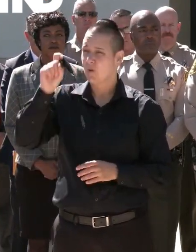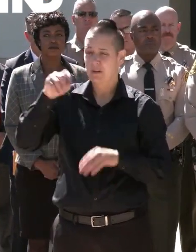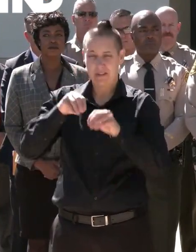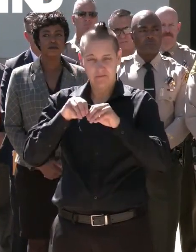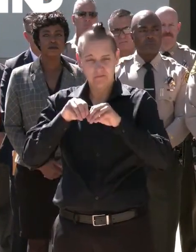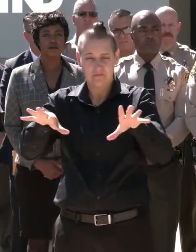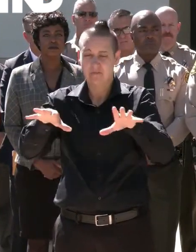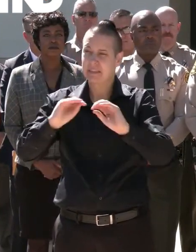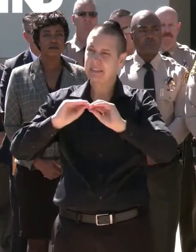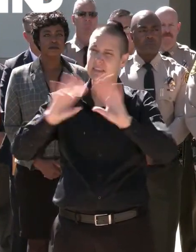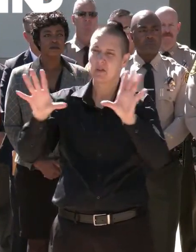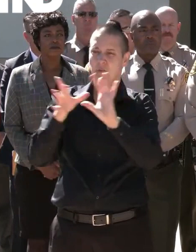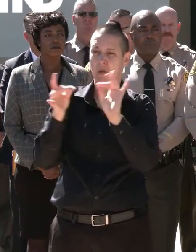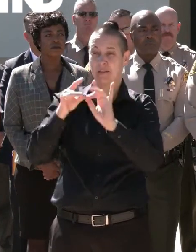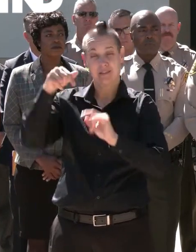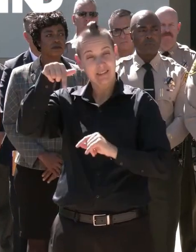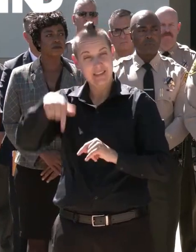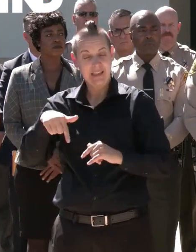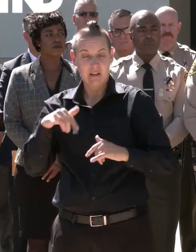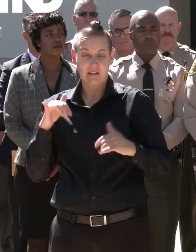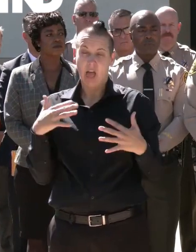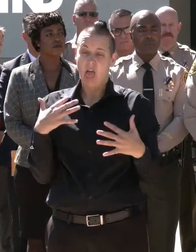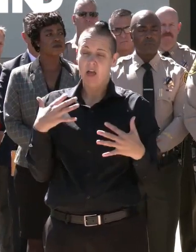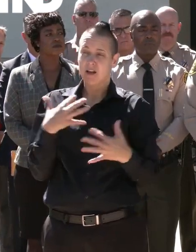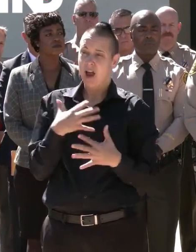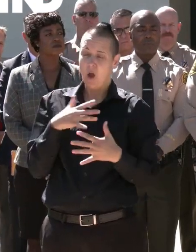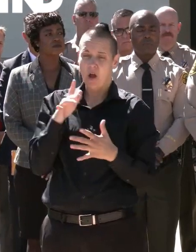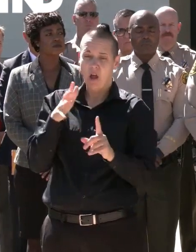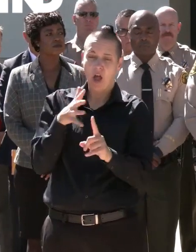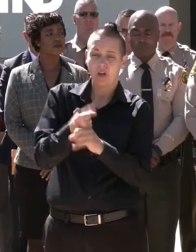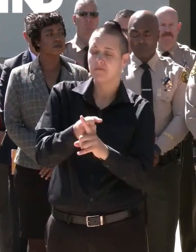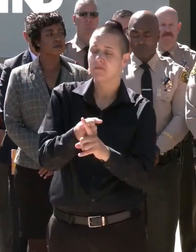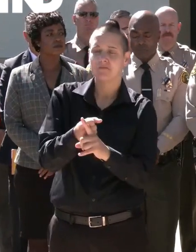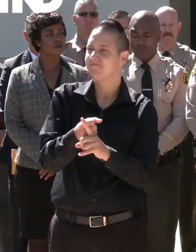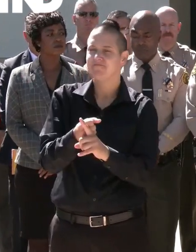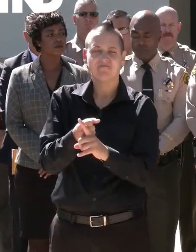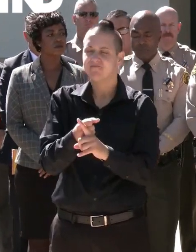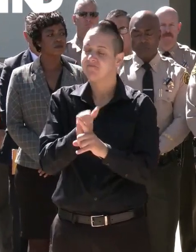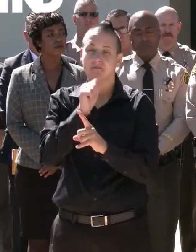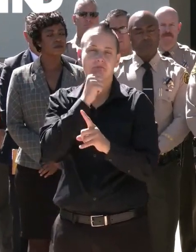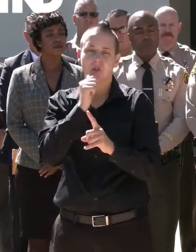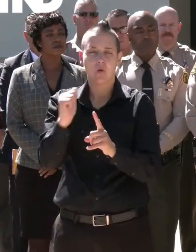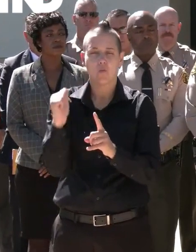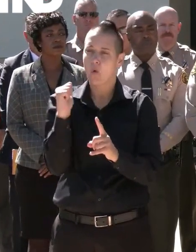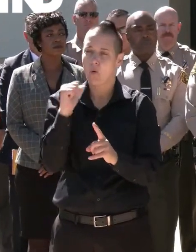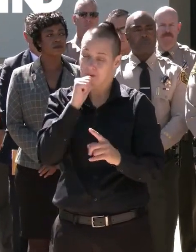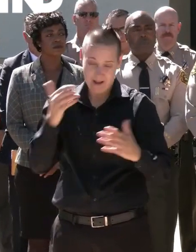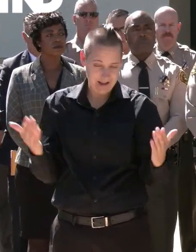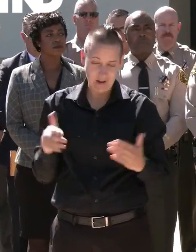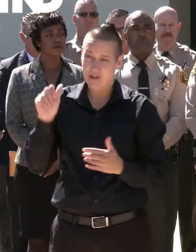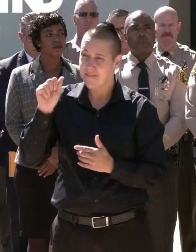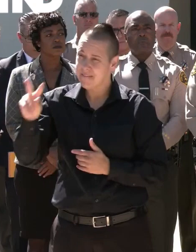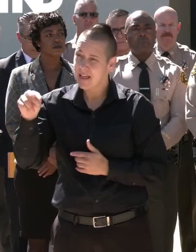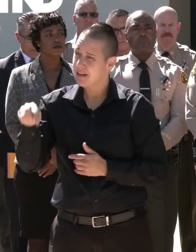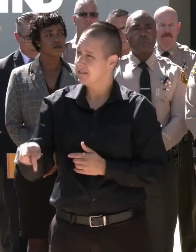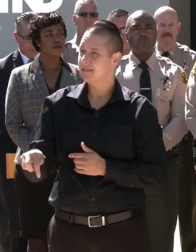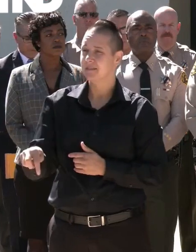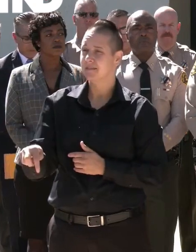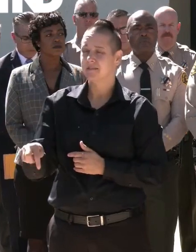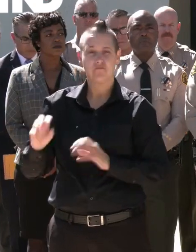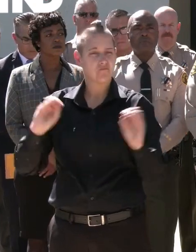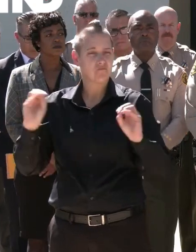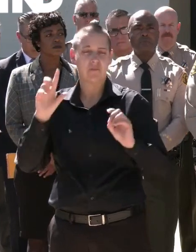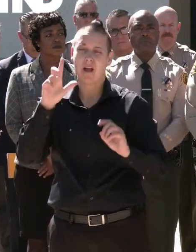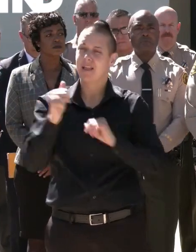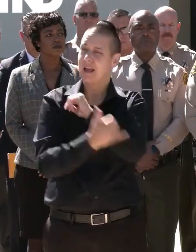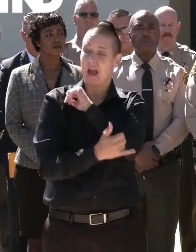send a clear message that this type of cowardly attack is not going to be tolerated, not here in the Antelope Valley, nowhere